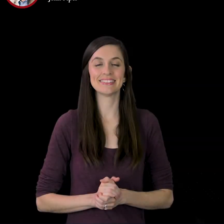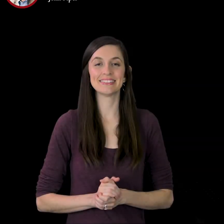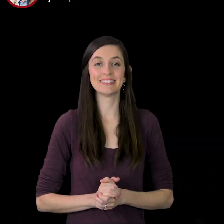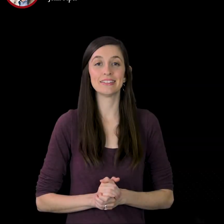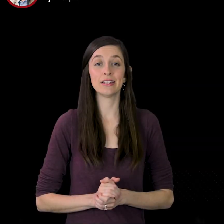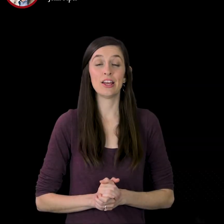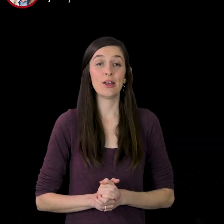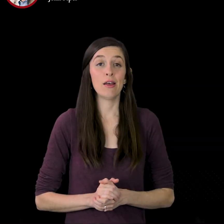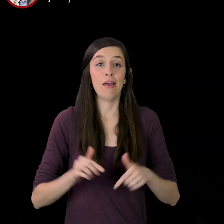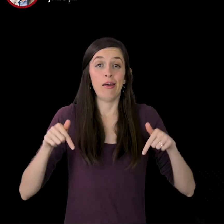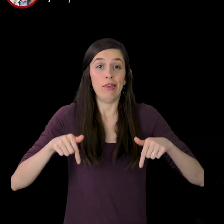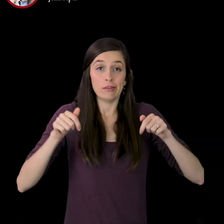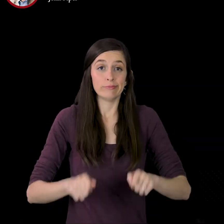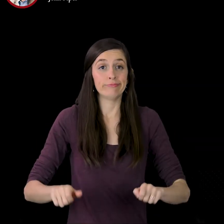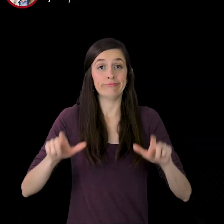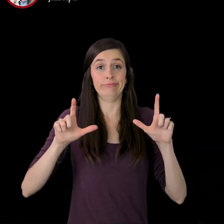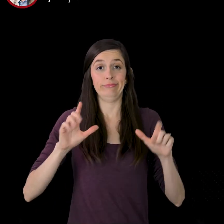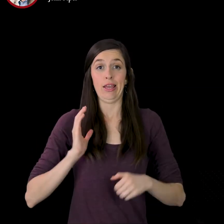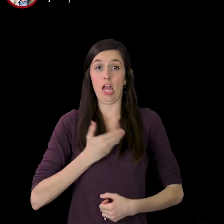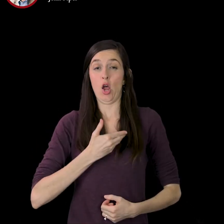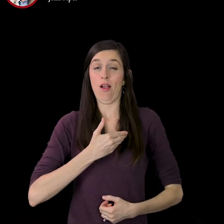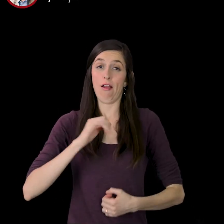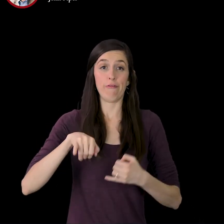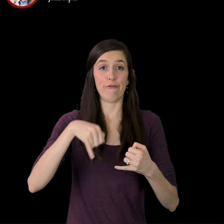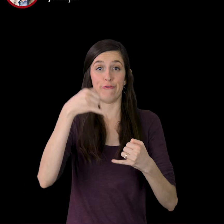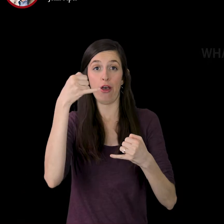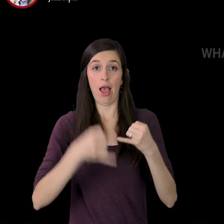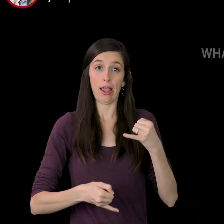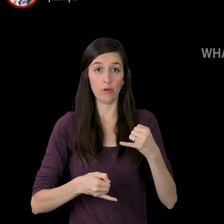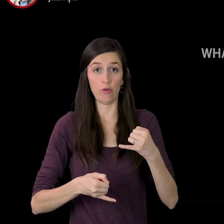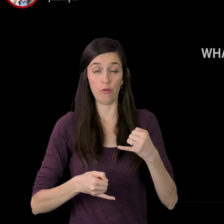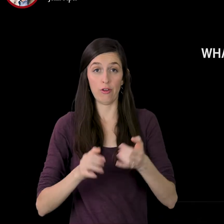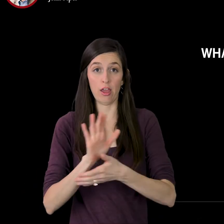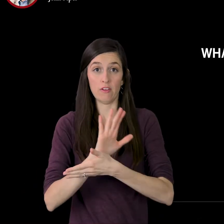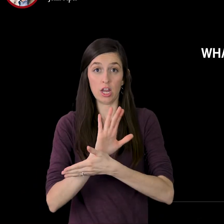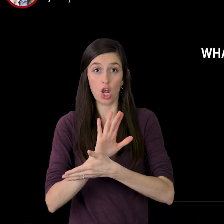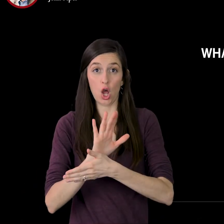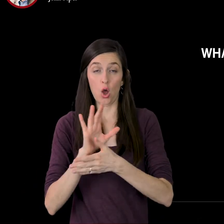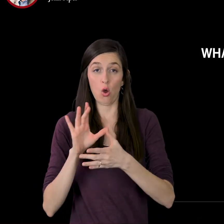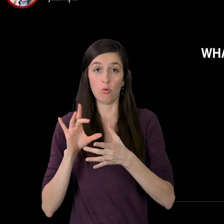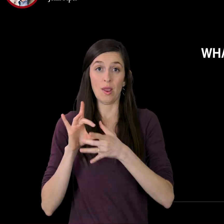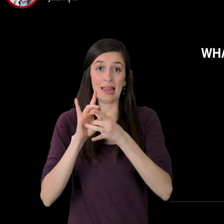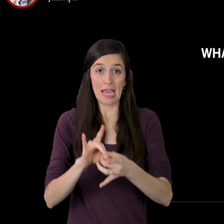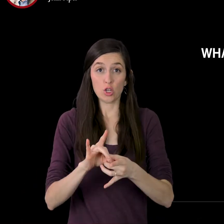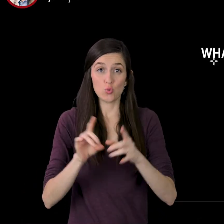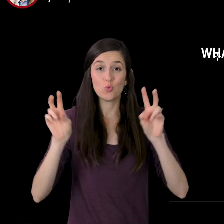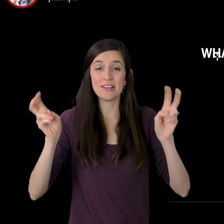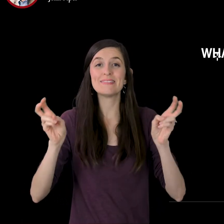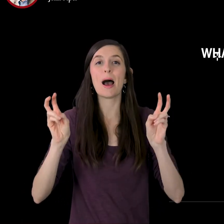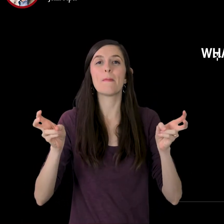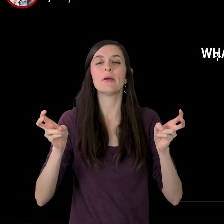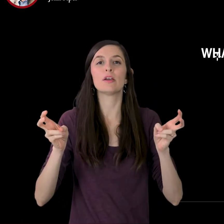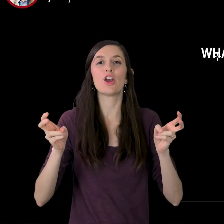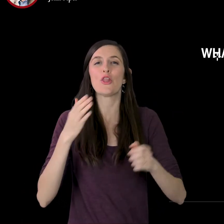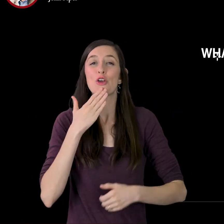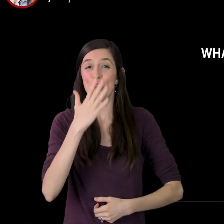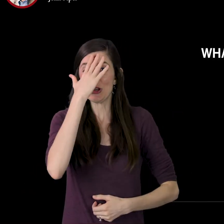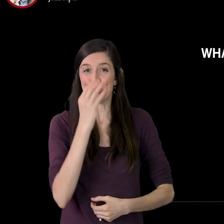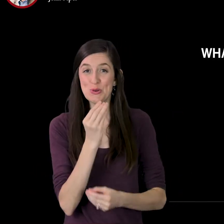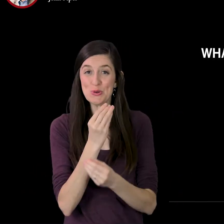Well, this is our final session of six on the topic